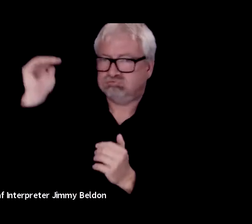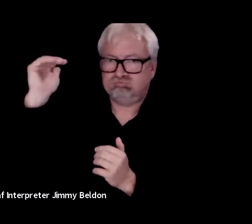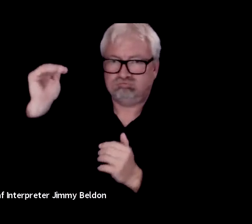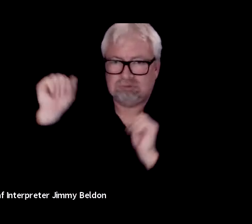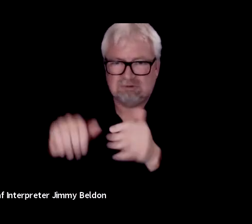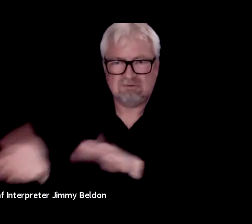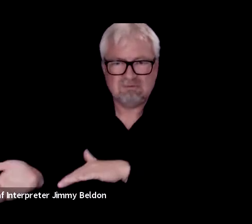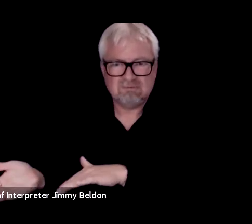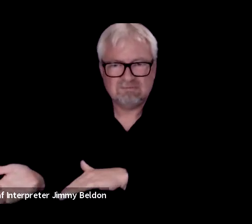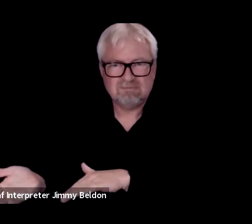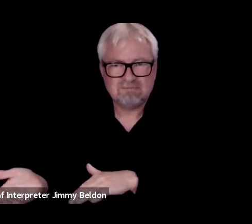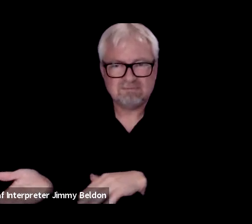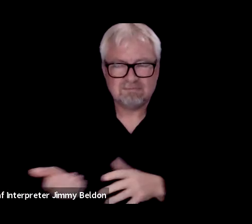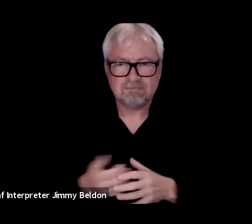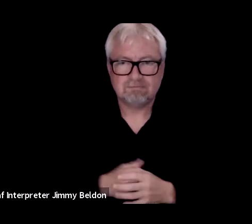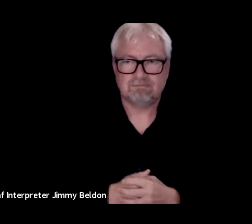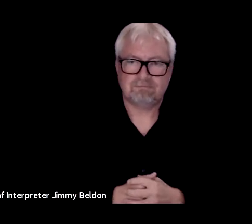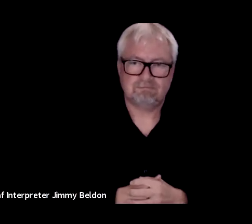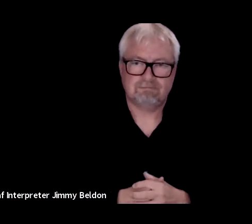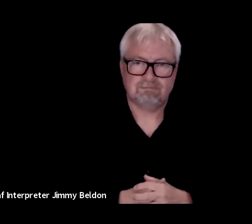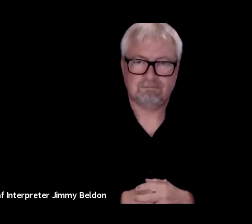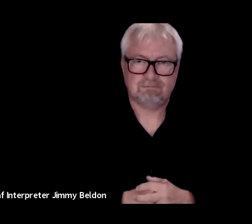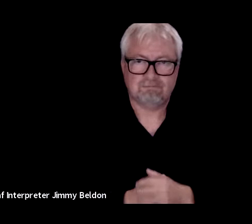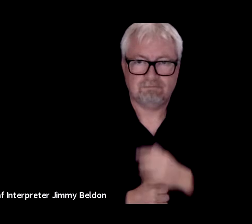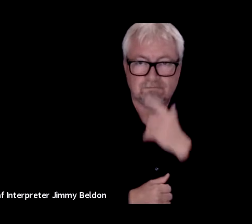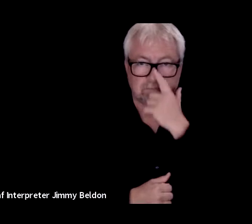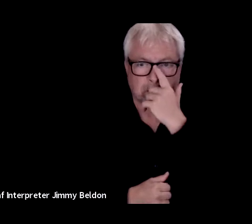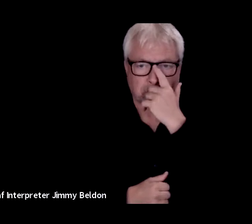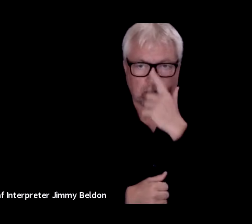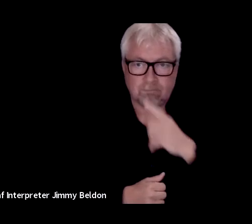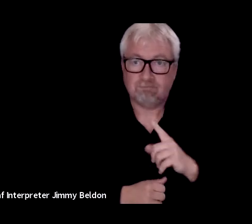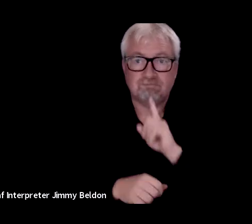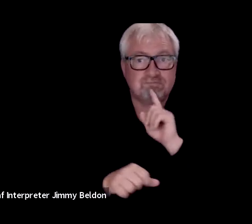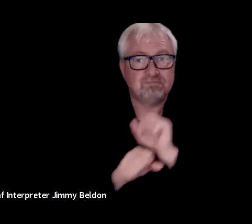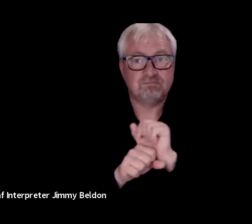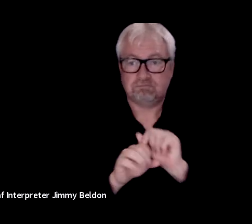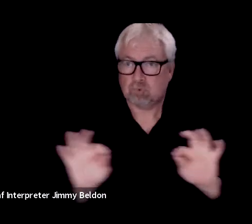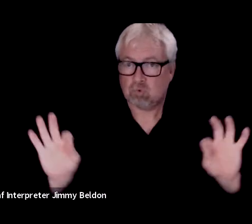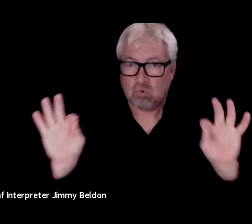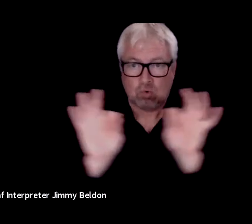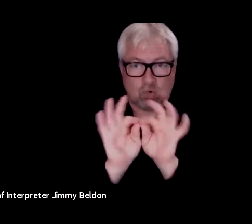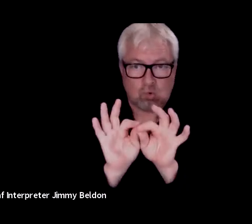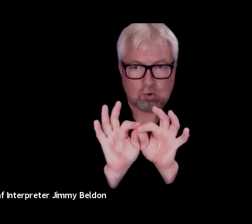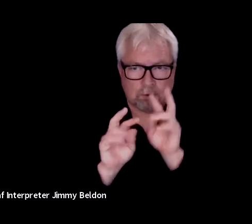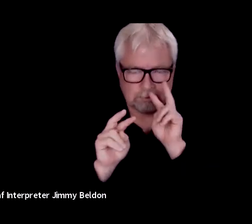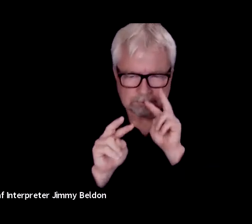vaccines, particularly against severe disease.